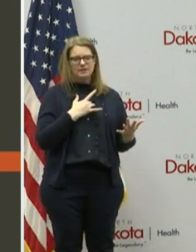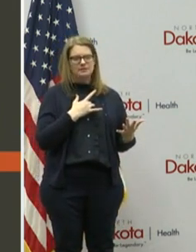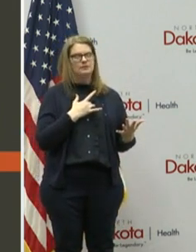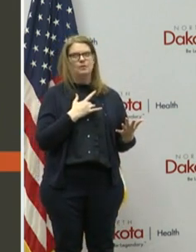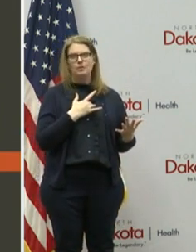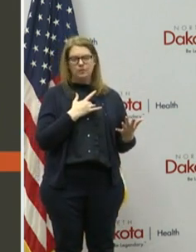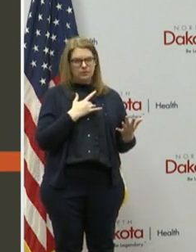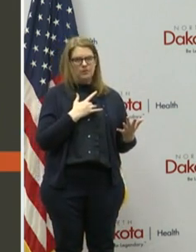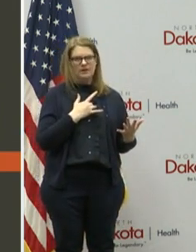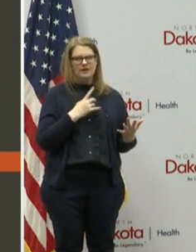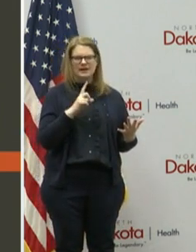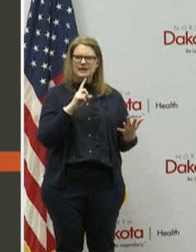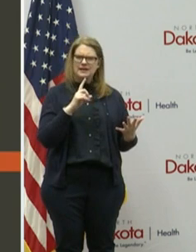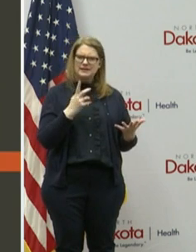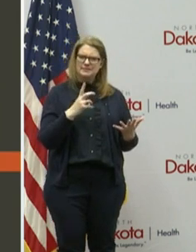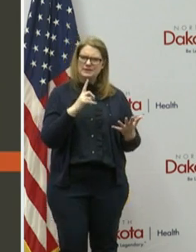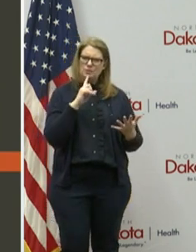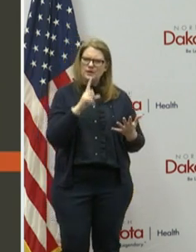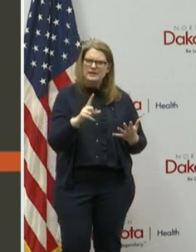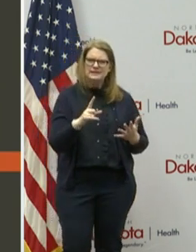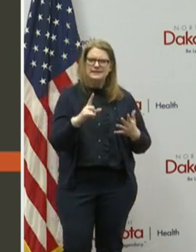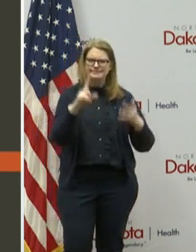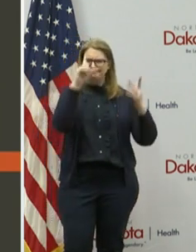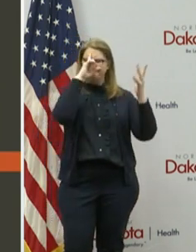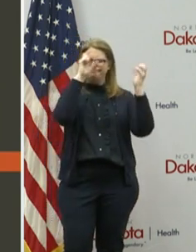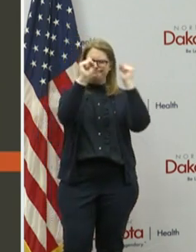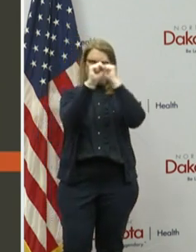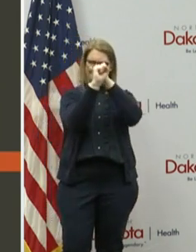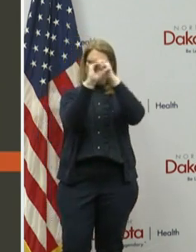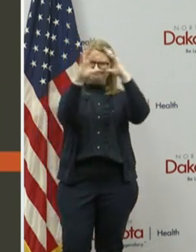to really understand. It's one thing to think about,